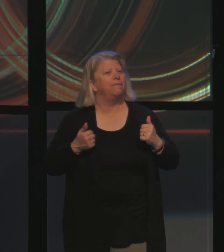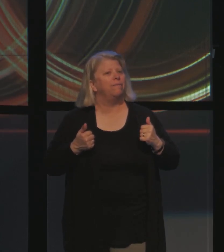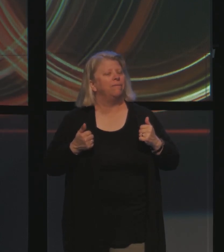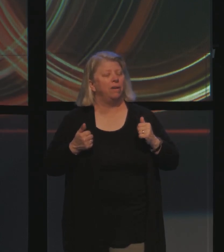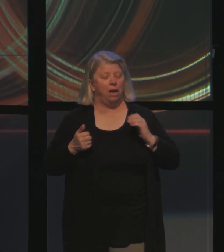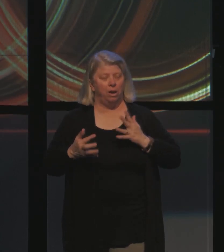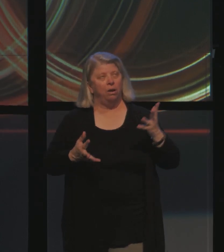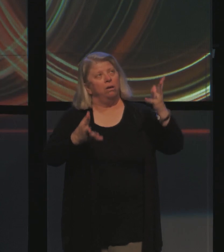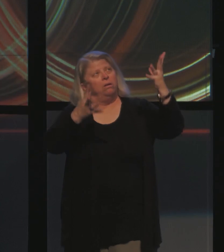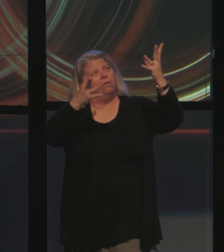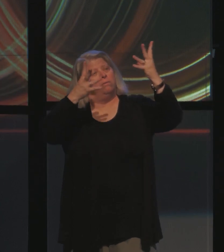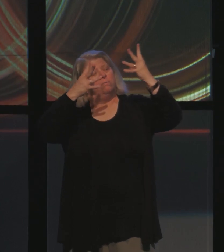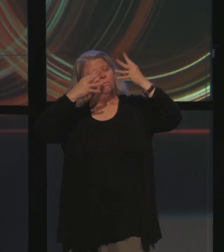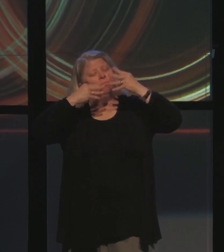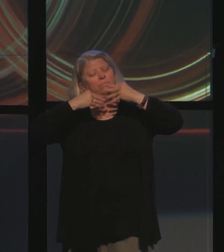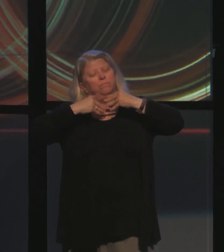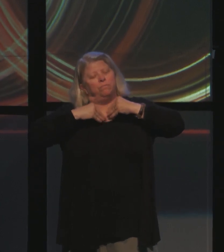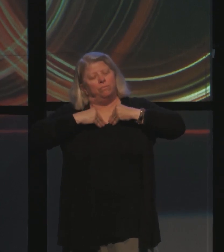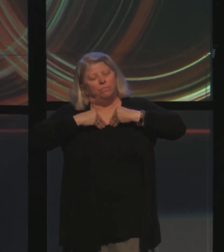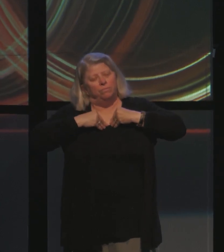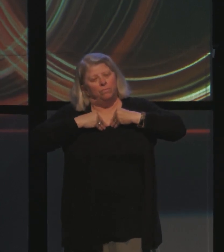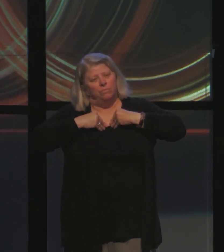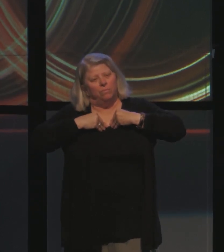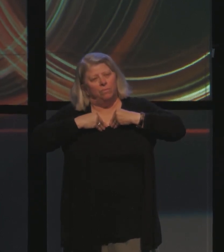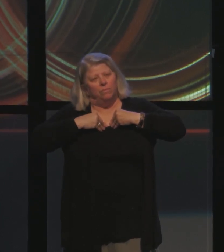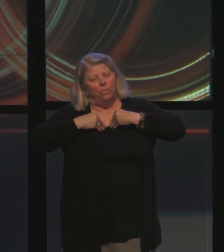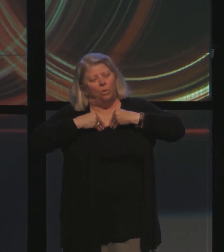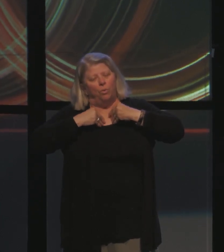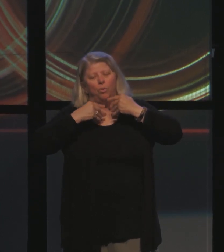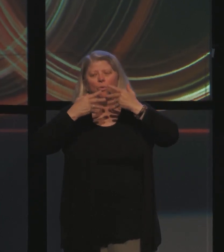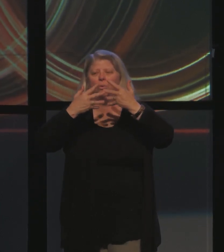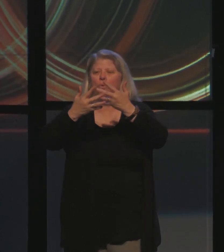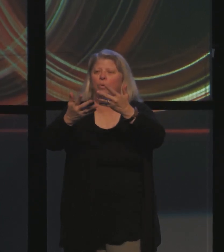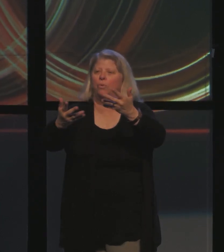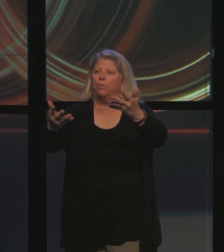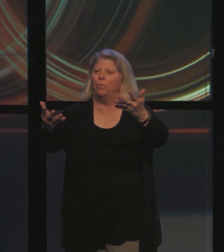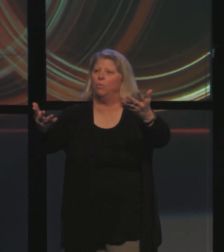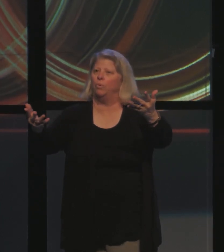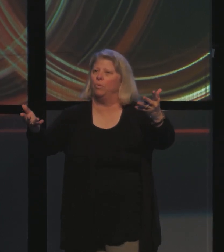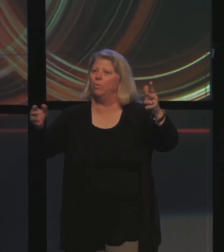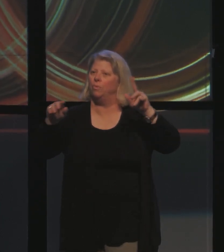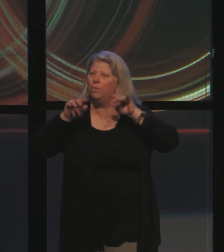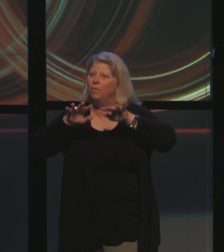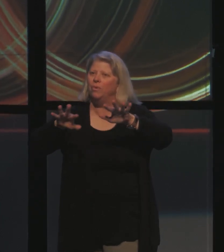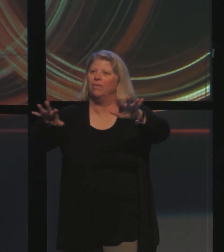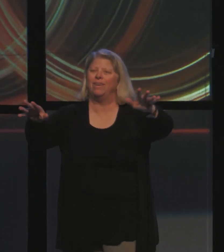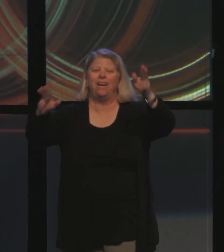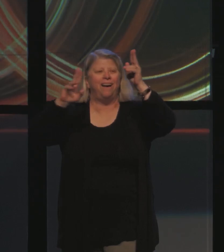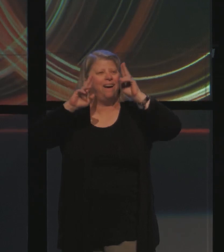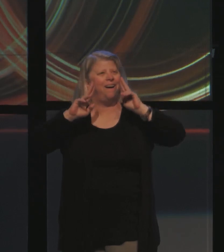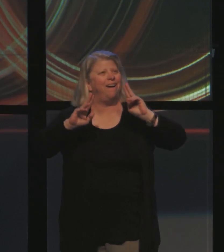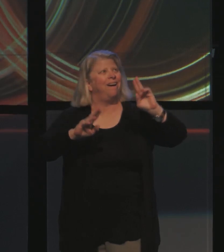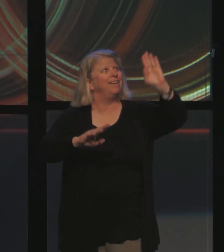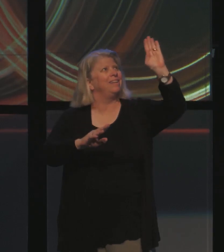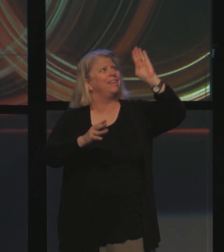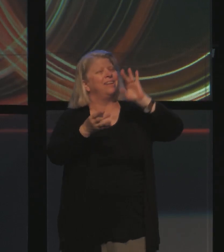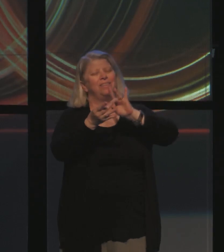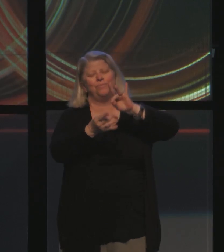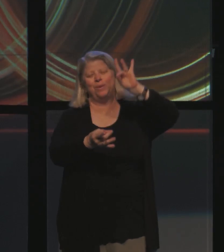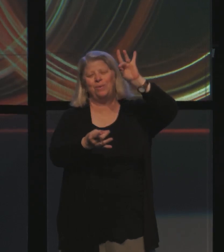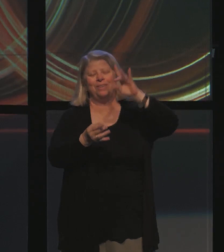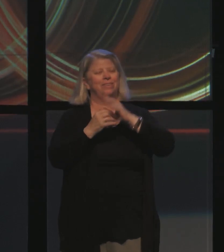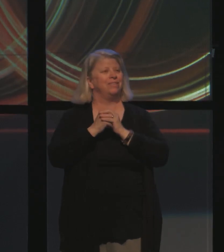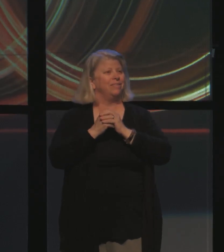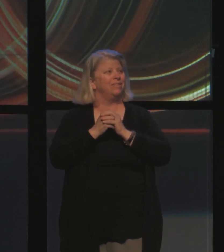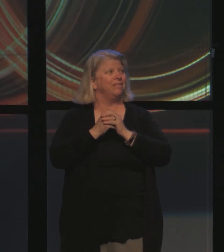that breath in and we can exhale it in a way that is honoring of the divine spirit